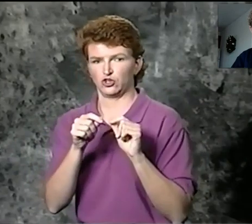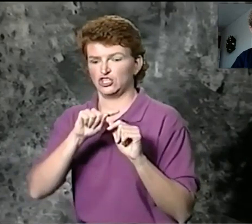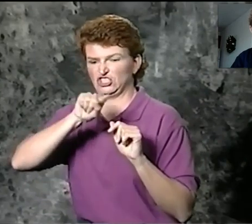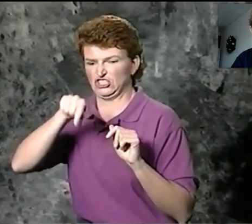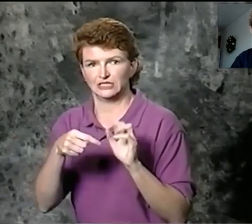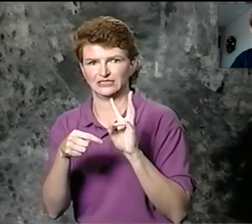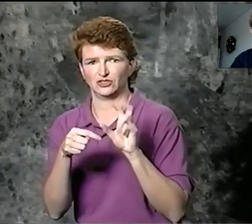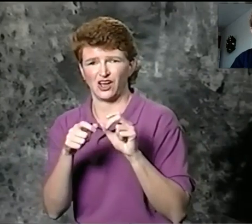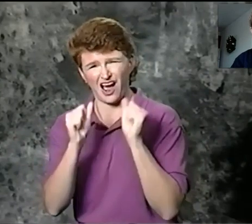Oh, so